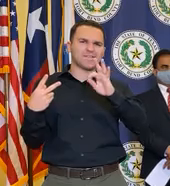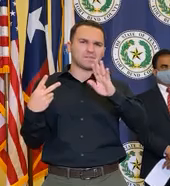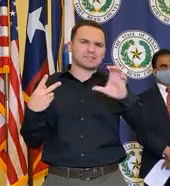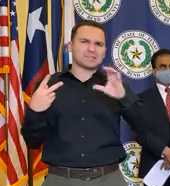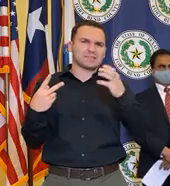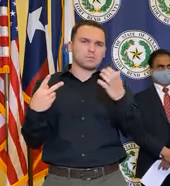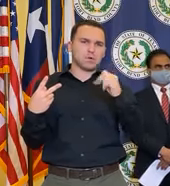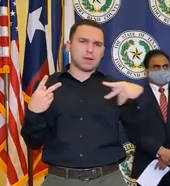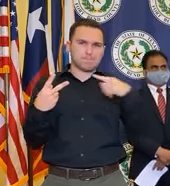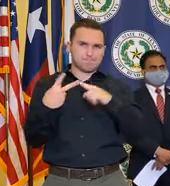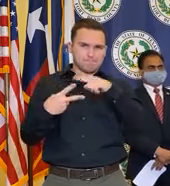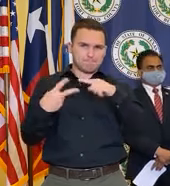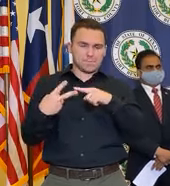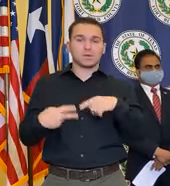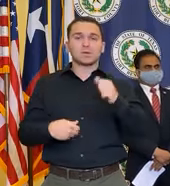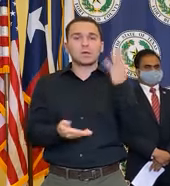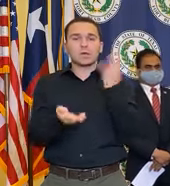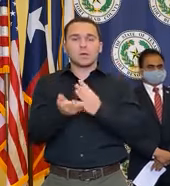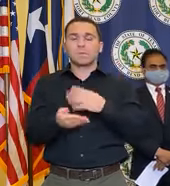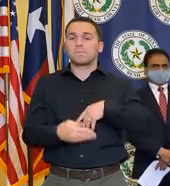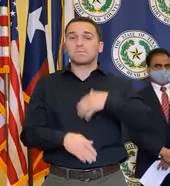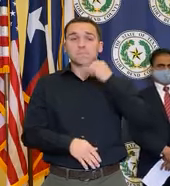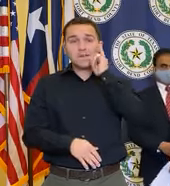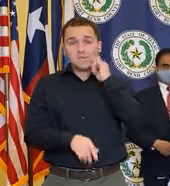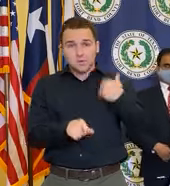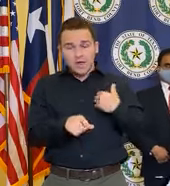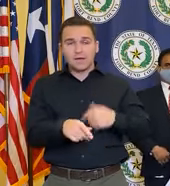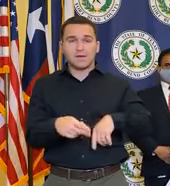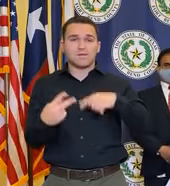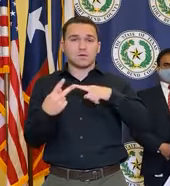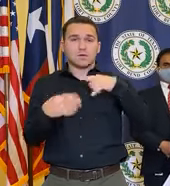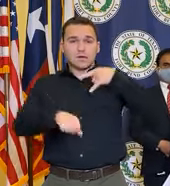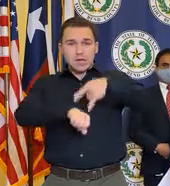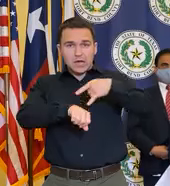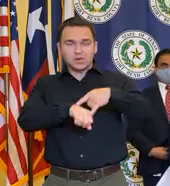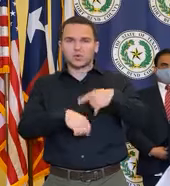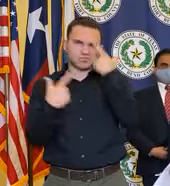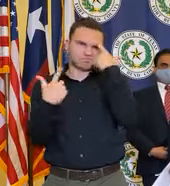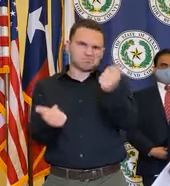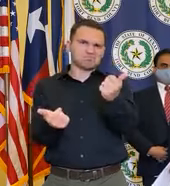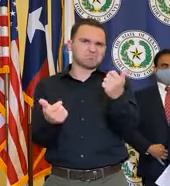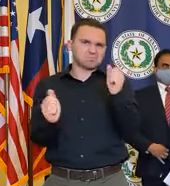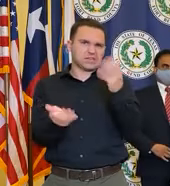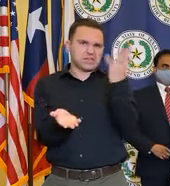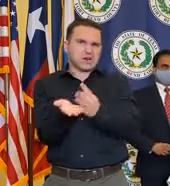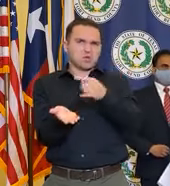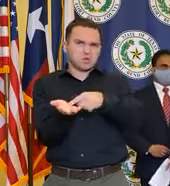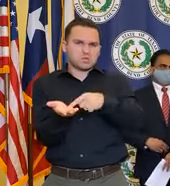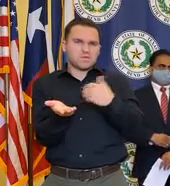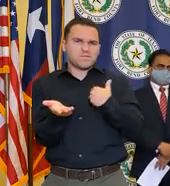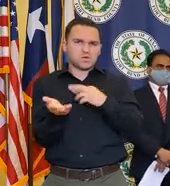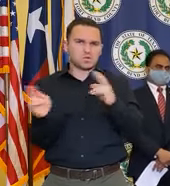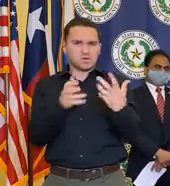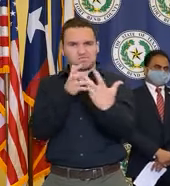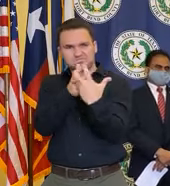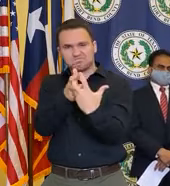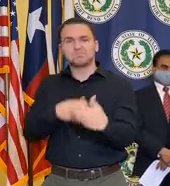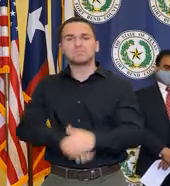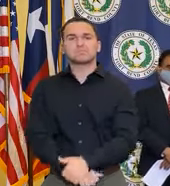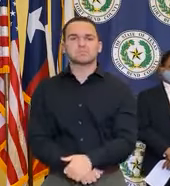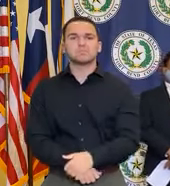FBC mobile app if you have an iPhone from the Apple Store and from your Android from the Play Store. We plan to expand this feature